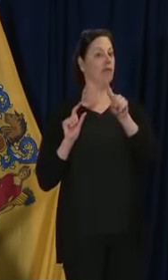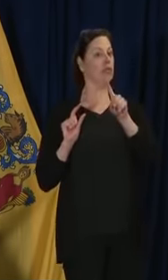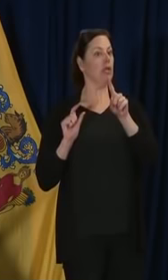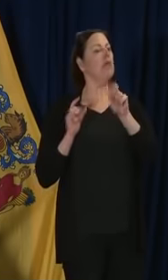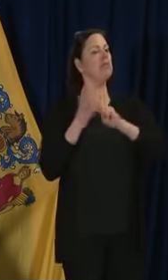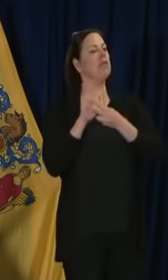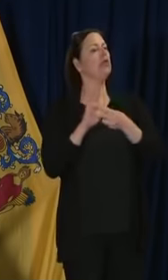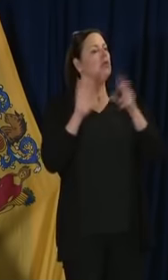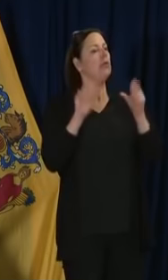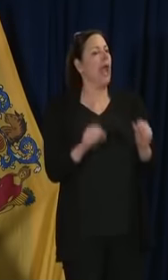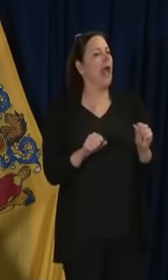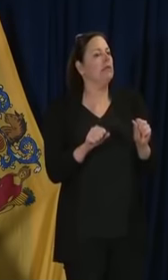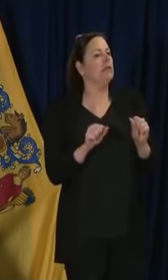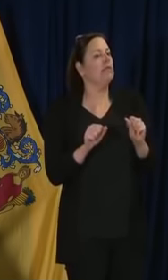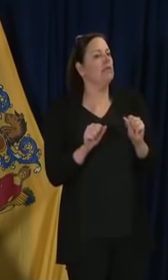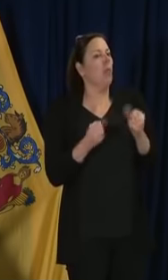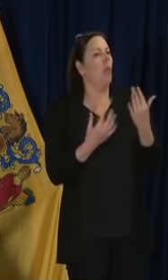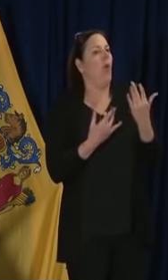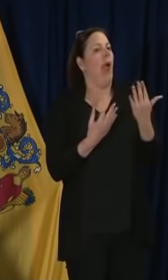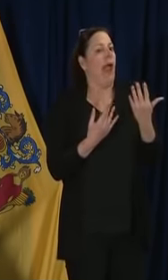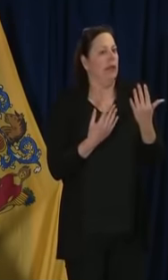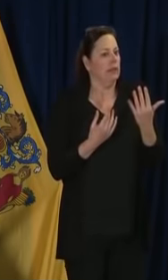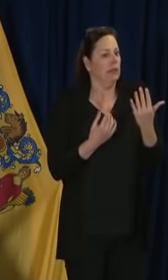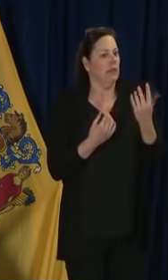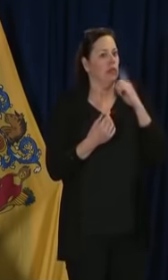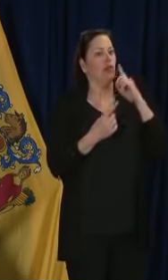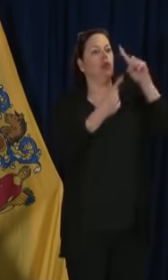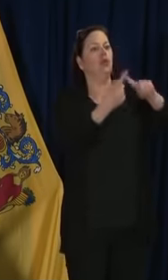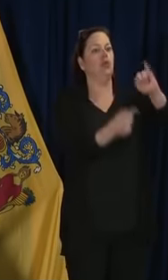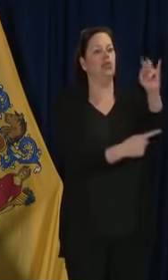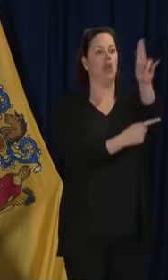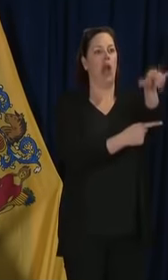MVC's online capabilities to do so.